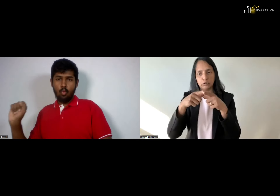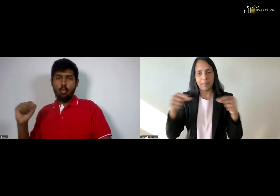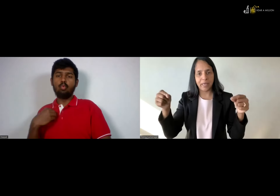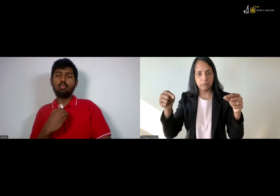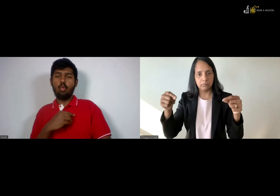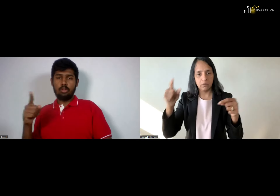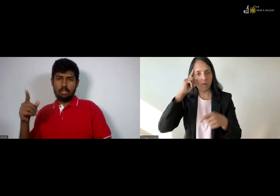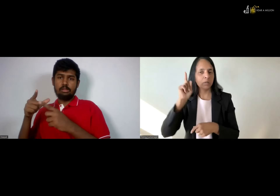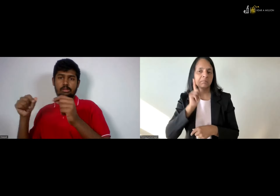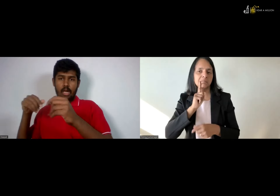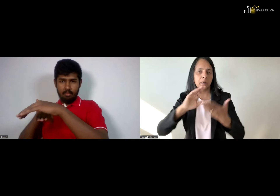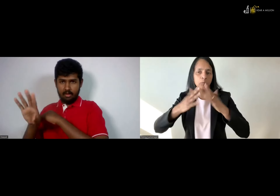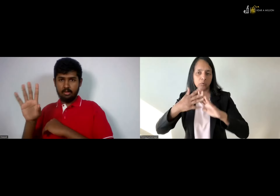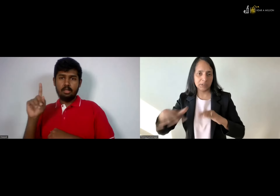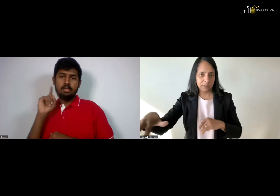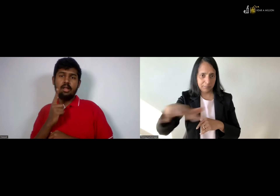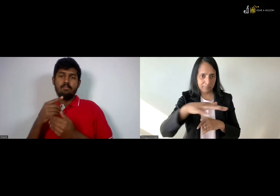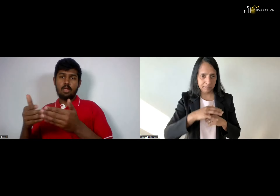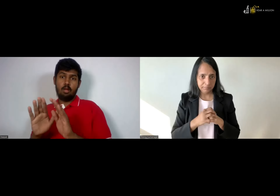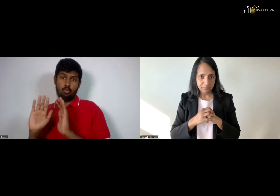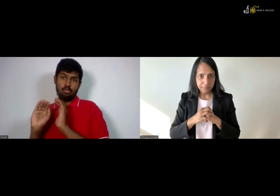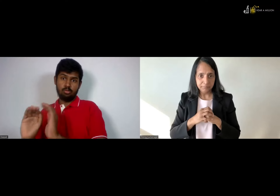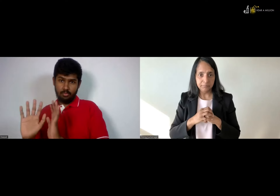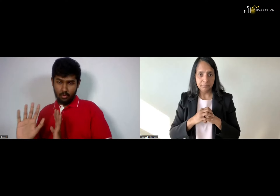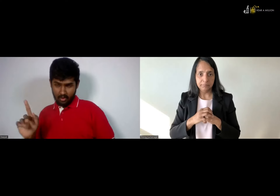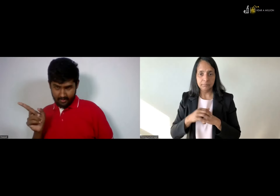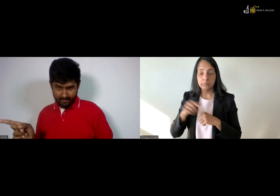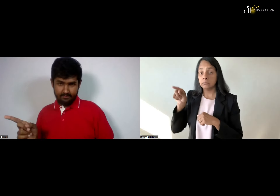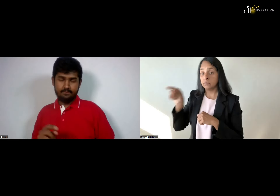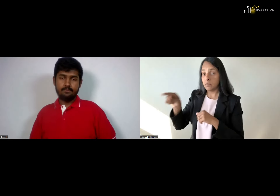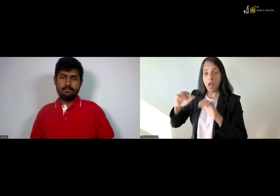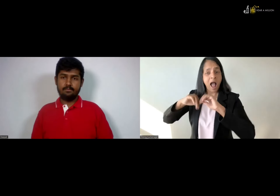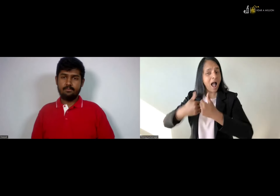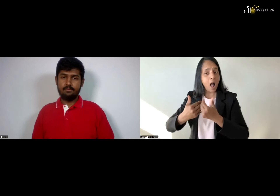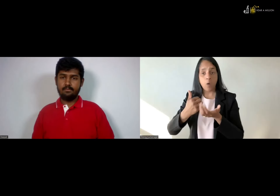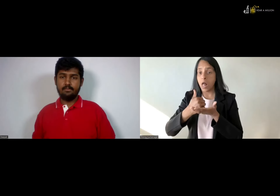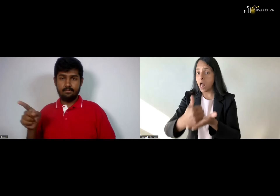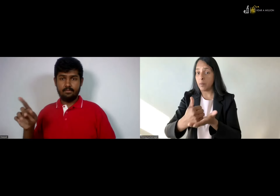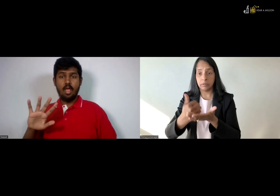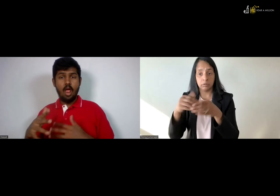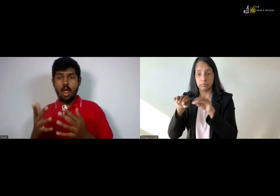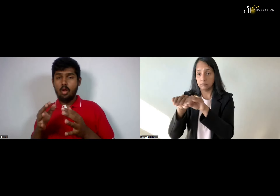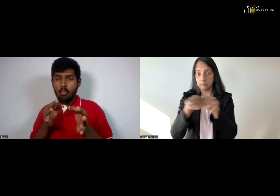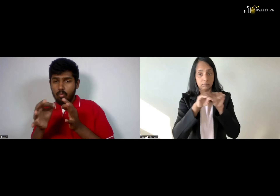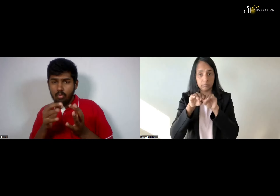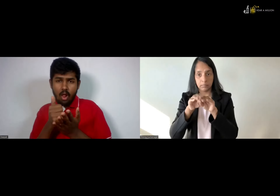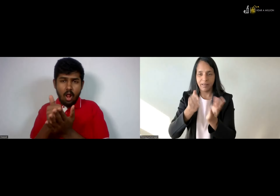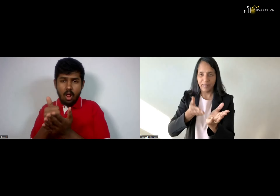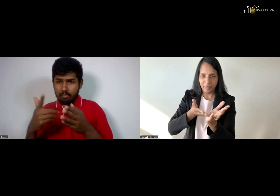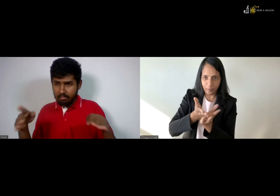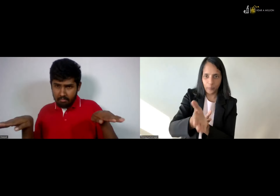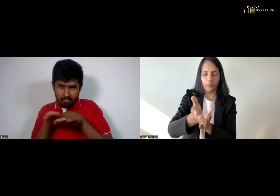and she will be volunteering. So she is a doctor and we're also supporting the deaf community in Japan. She would